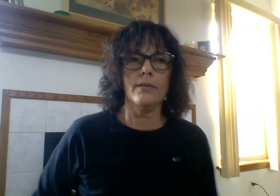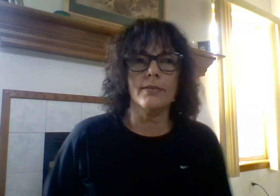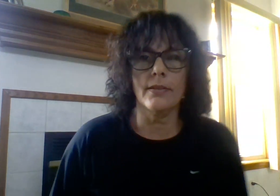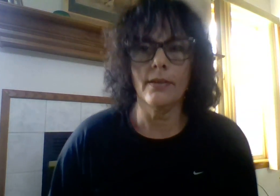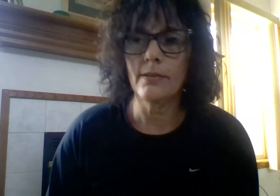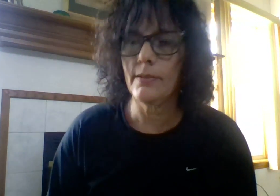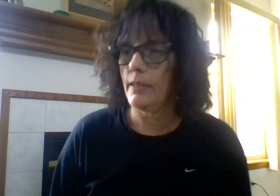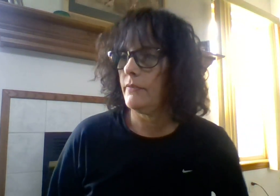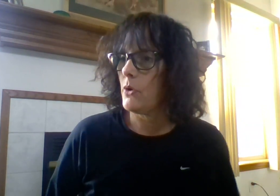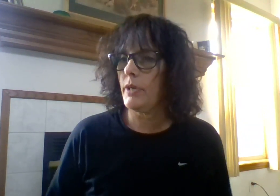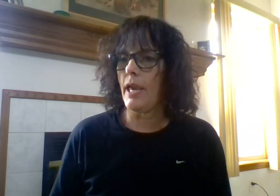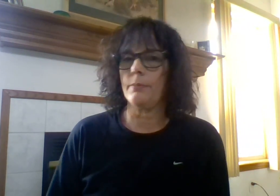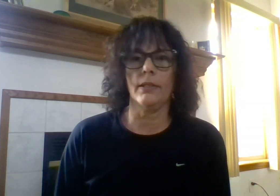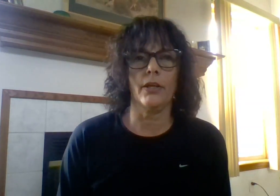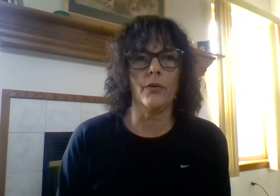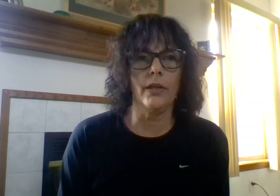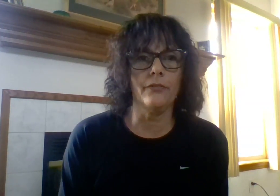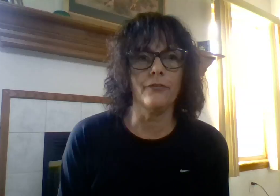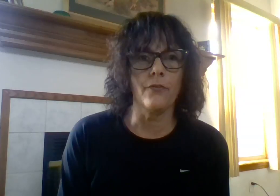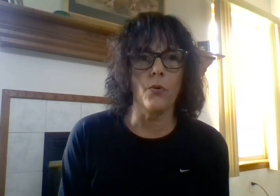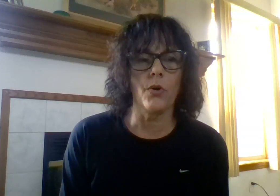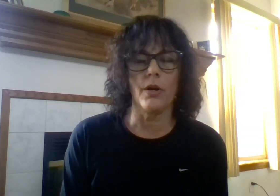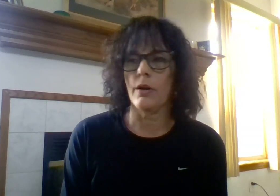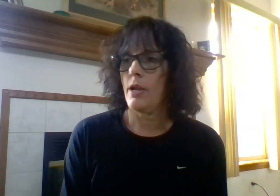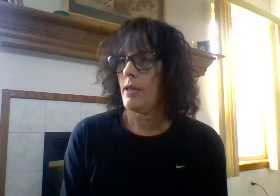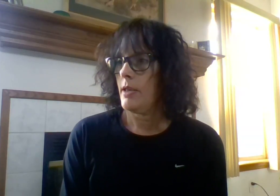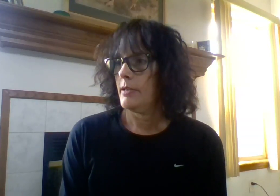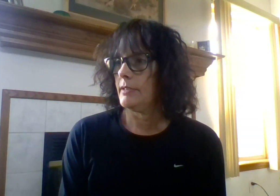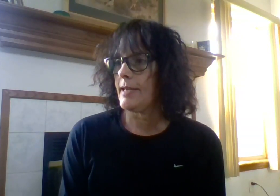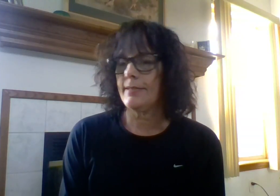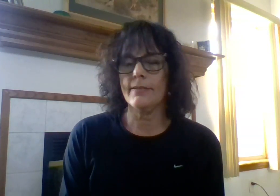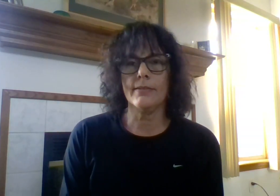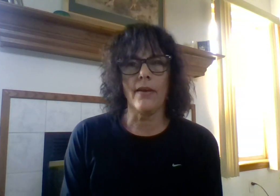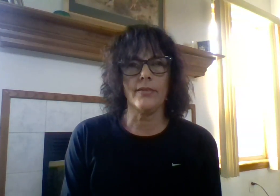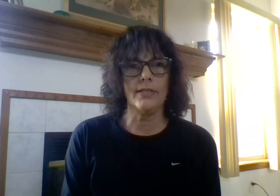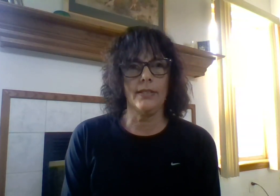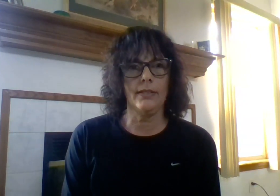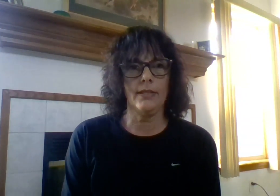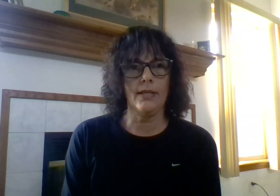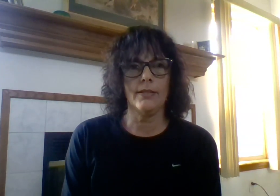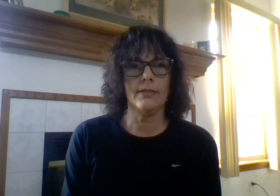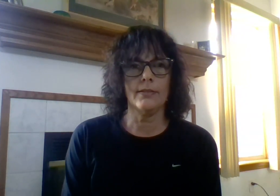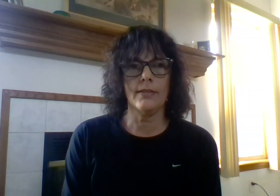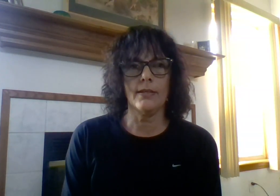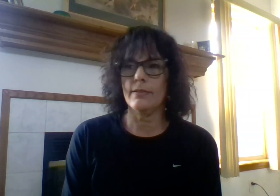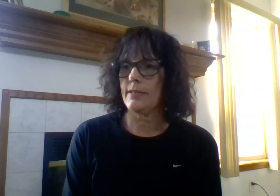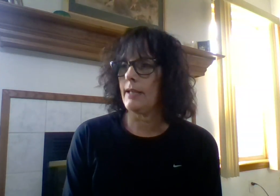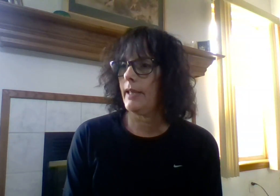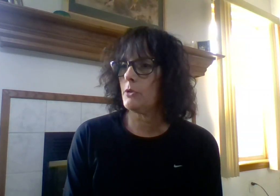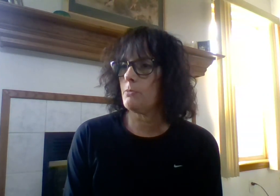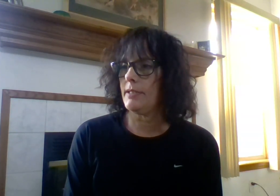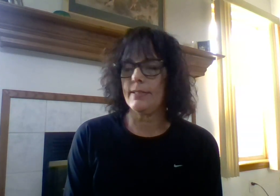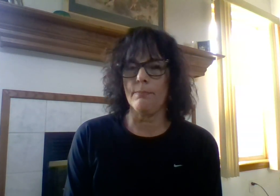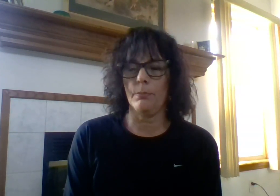This is the vocabulary for Lesson 17 in the Sign Language Made Simple